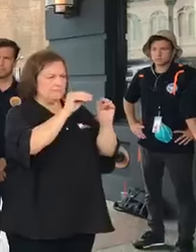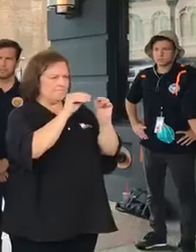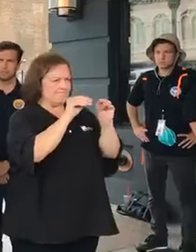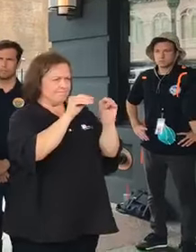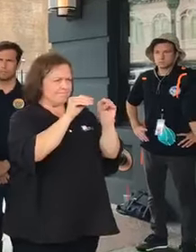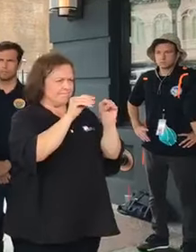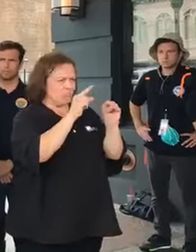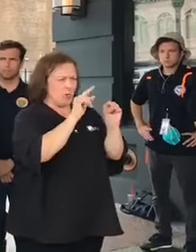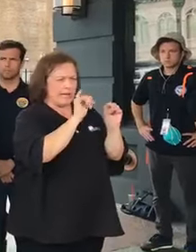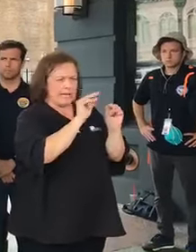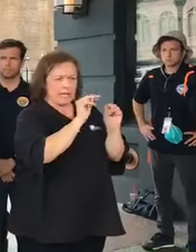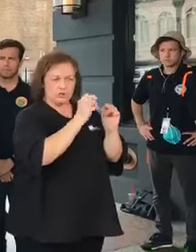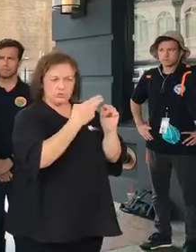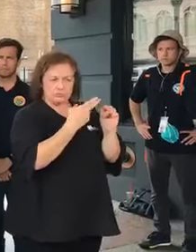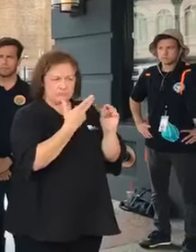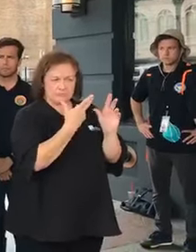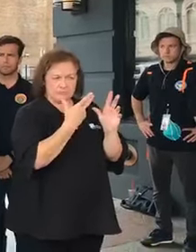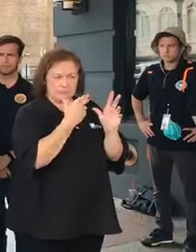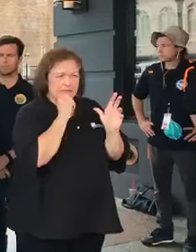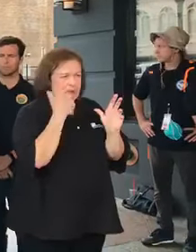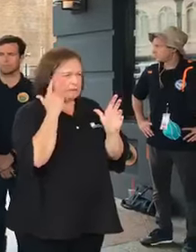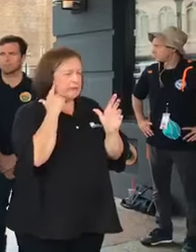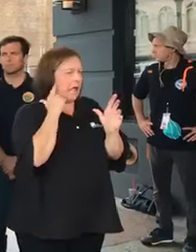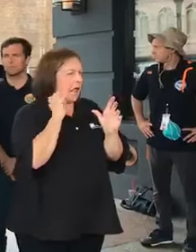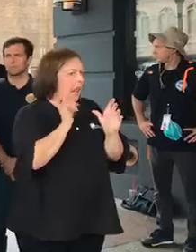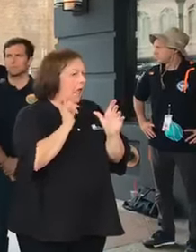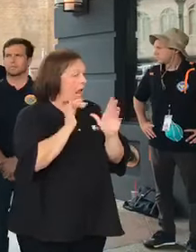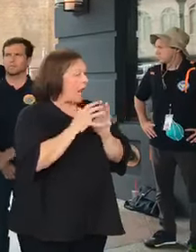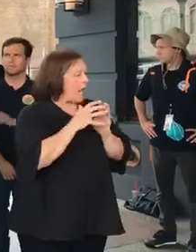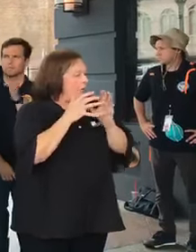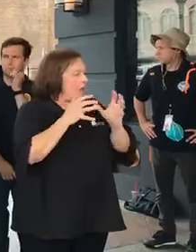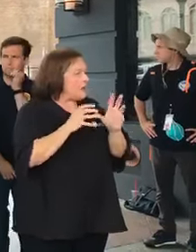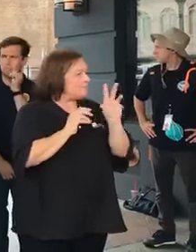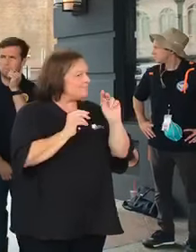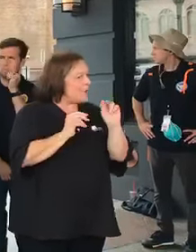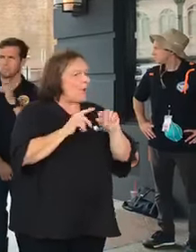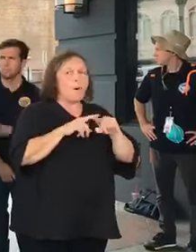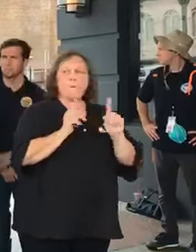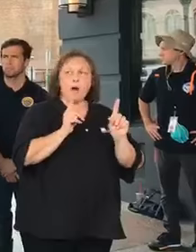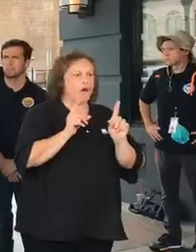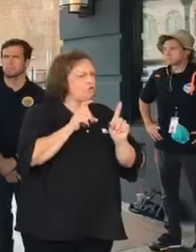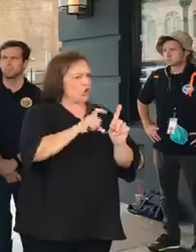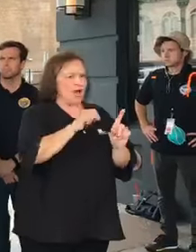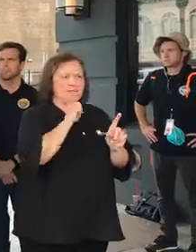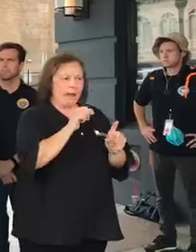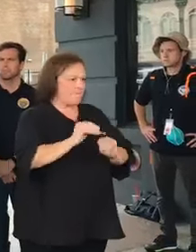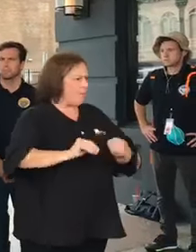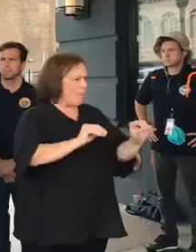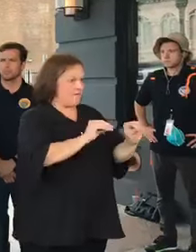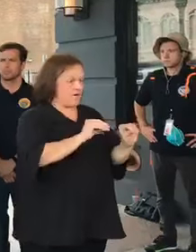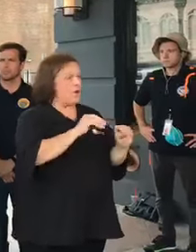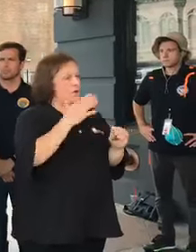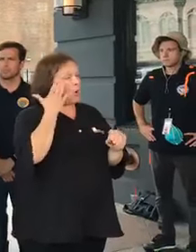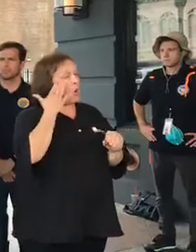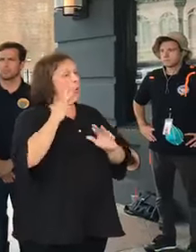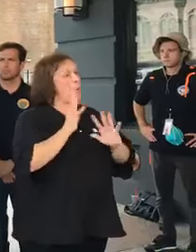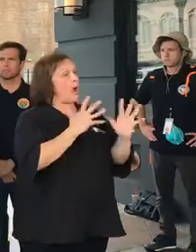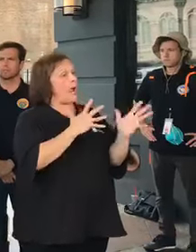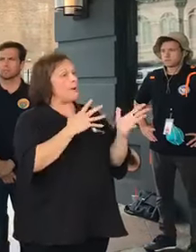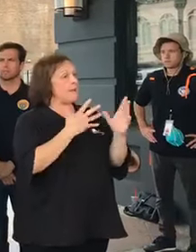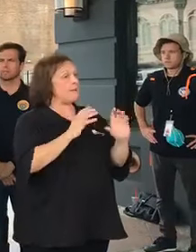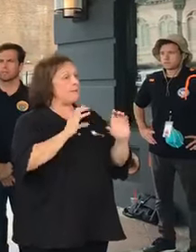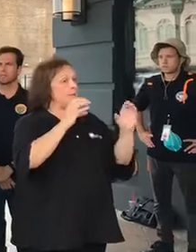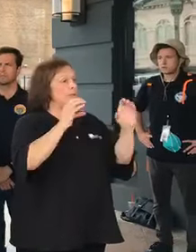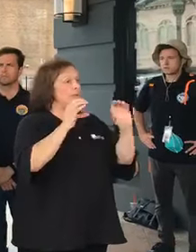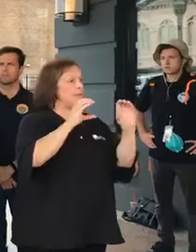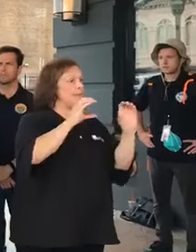but it does not sound like a lot, but it shouldn't be moving any. I mean, it may sway with wind and stuff. I mean,